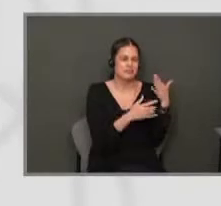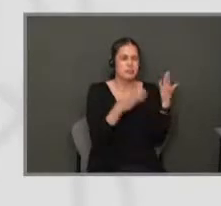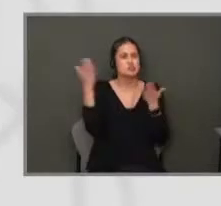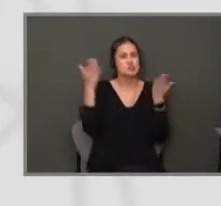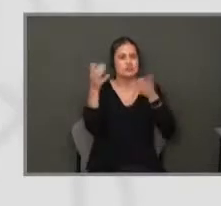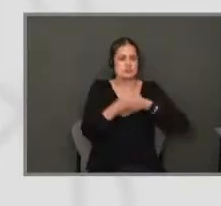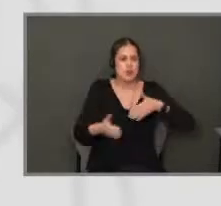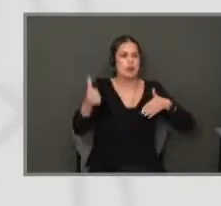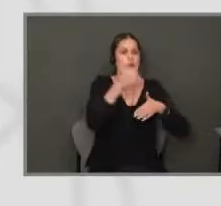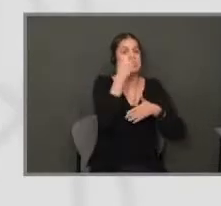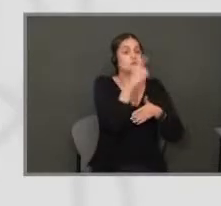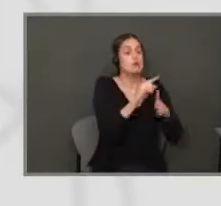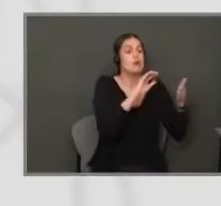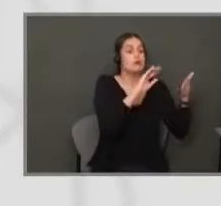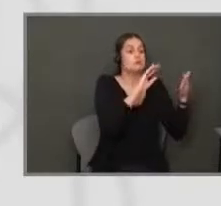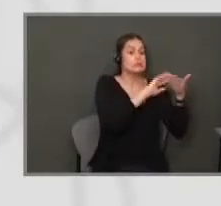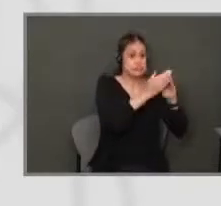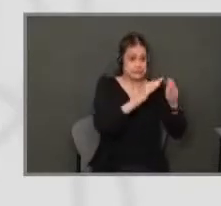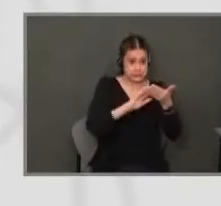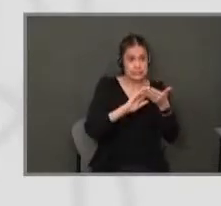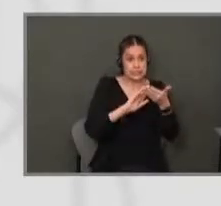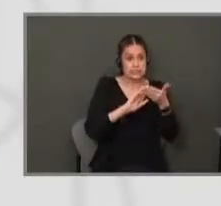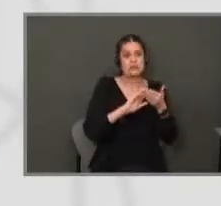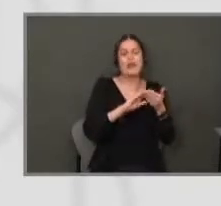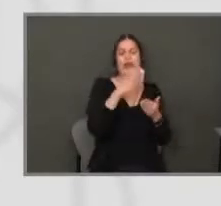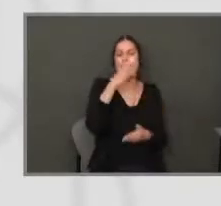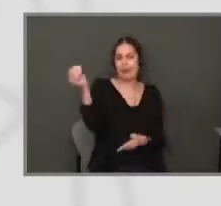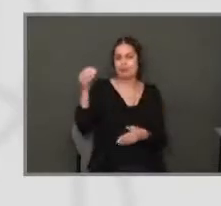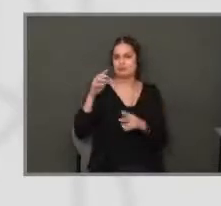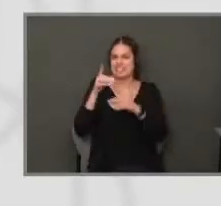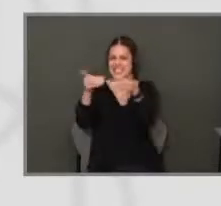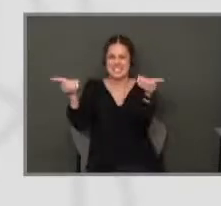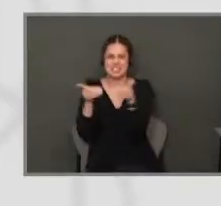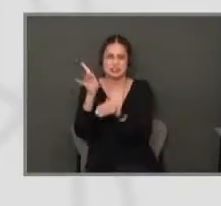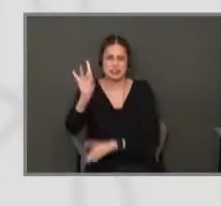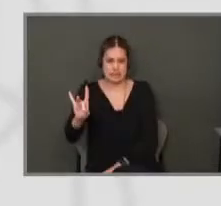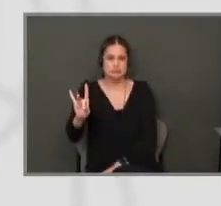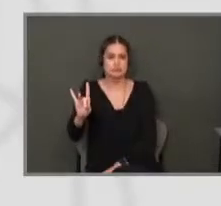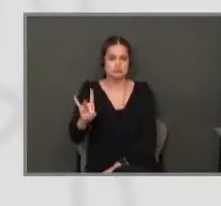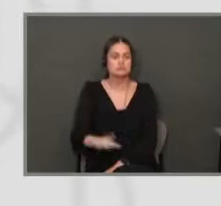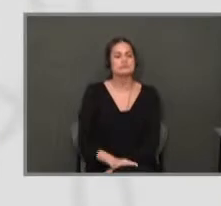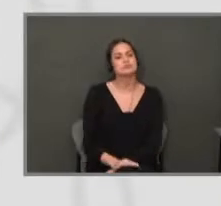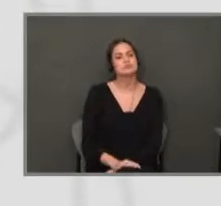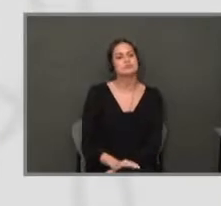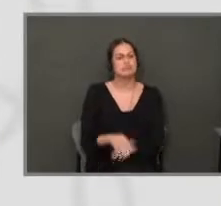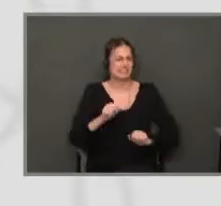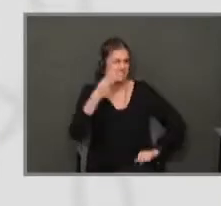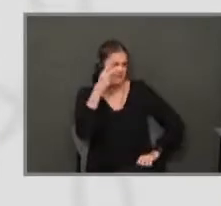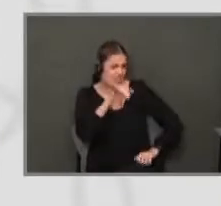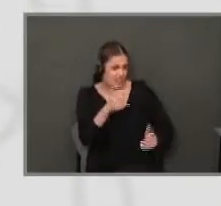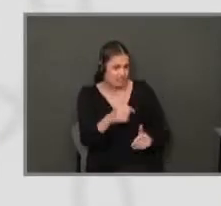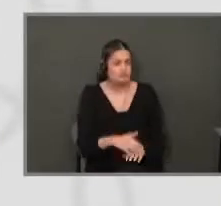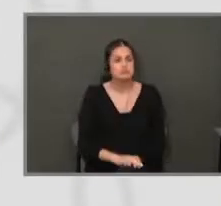priorities for the citywide results and the District 8 results. Can everybody see them